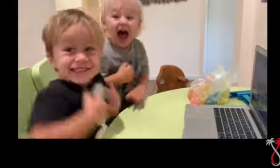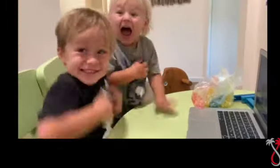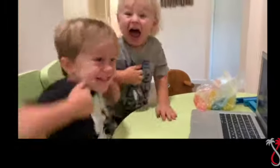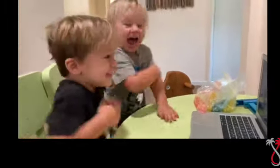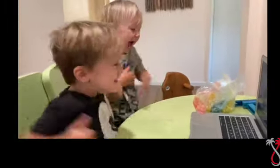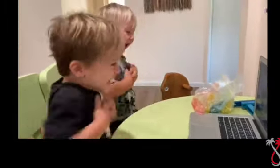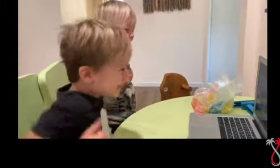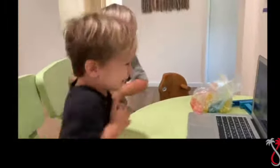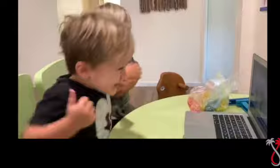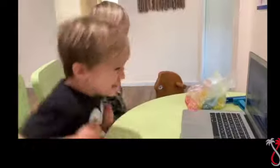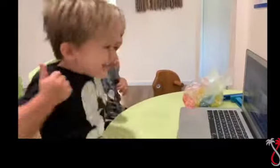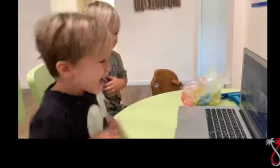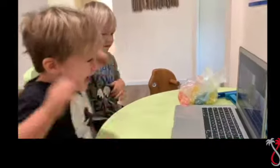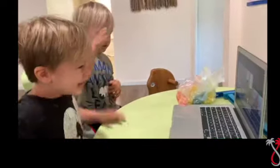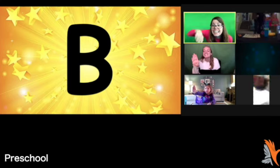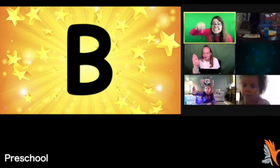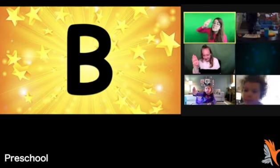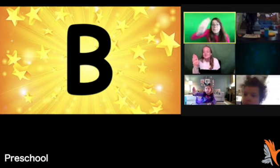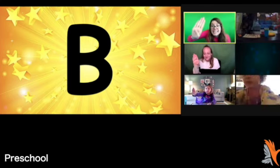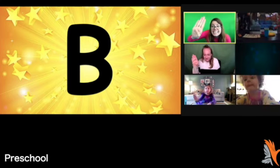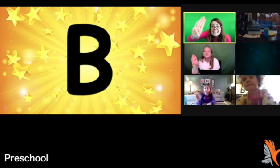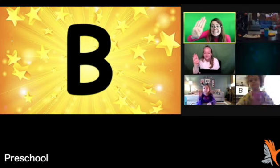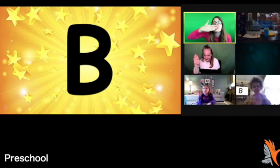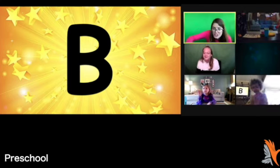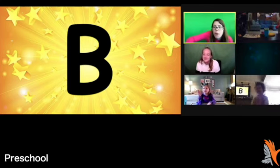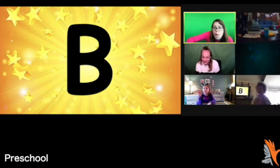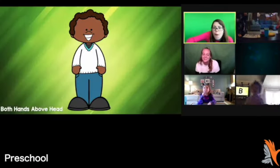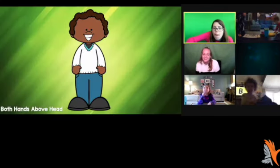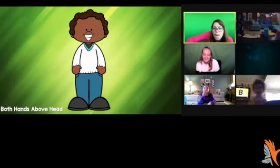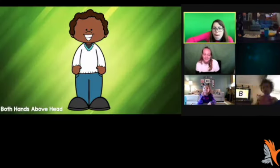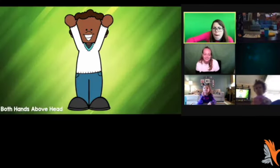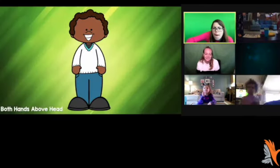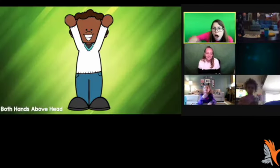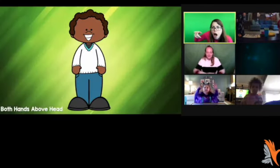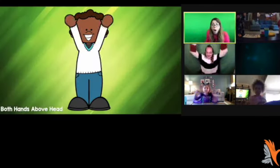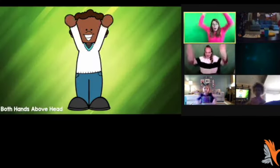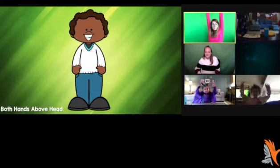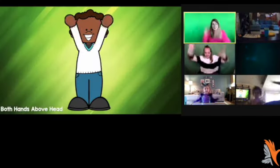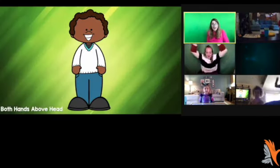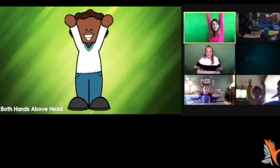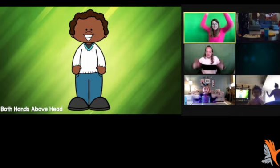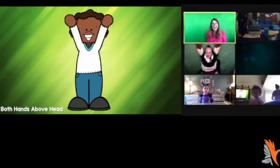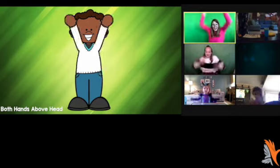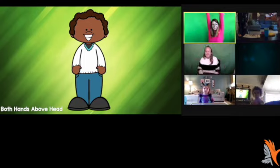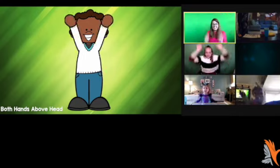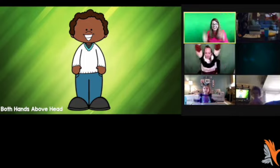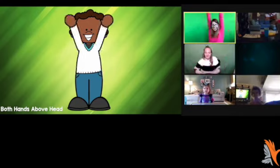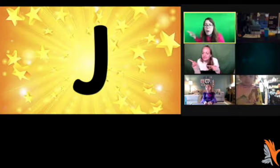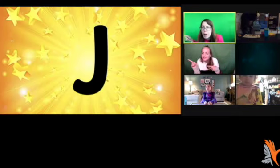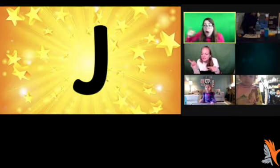a bear. It's the letter B. Good. What do we do for B? That's a J,